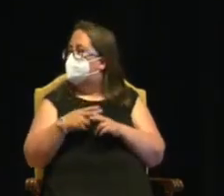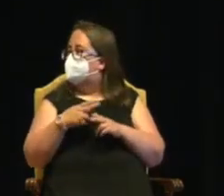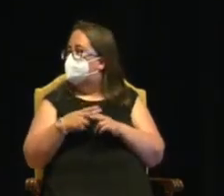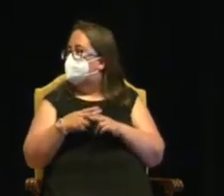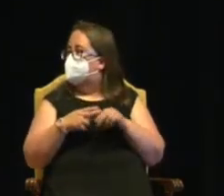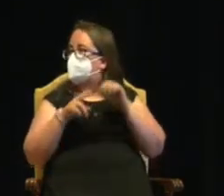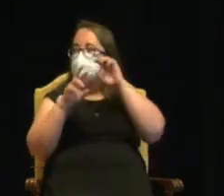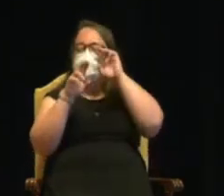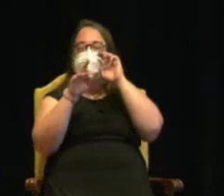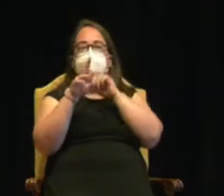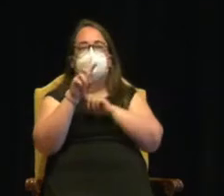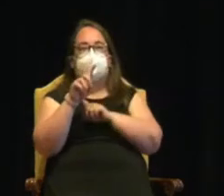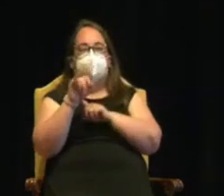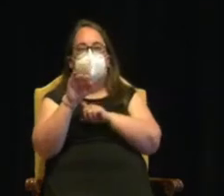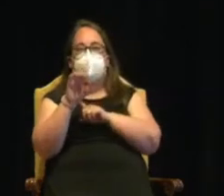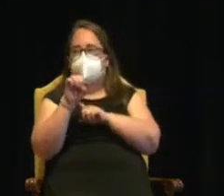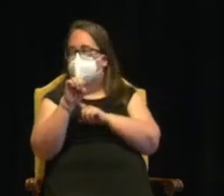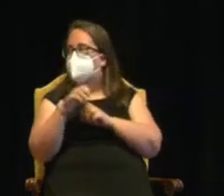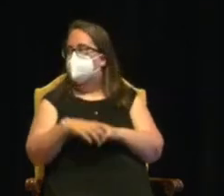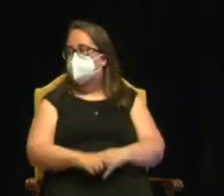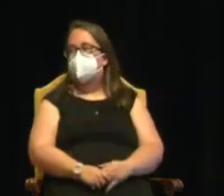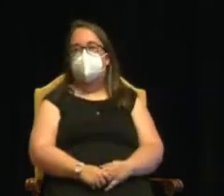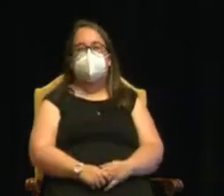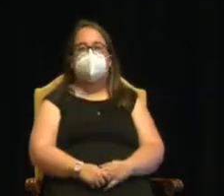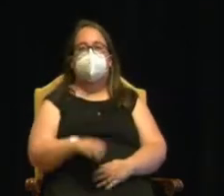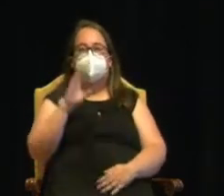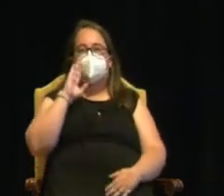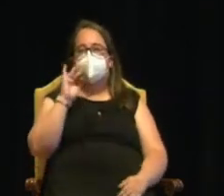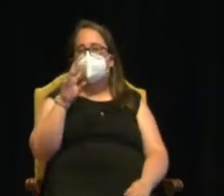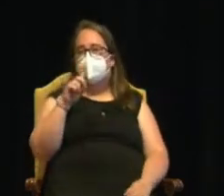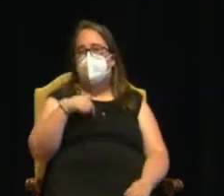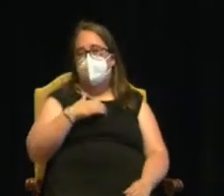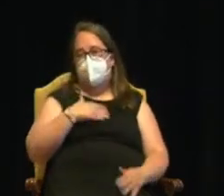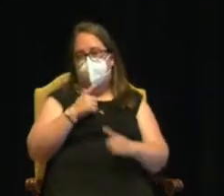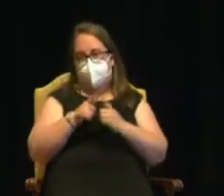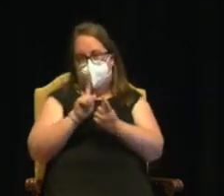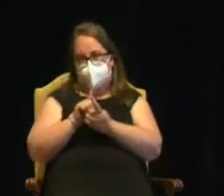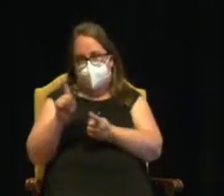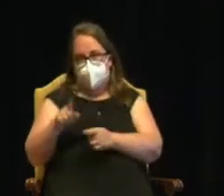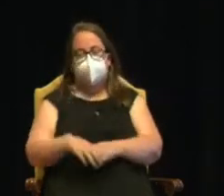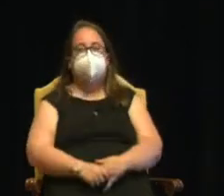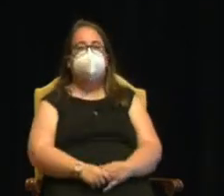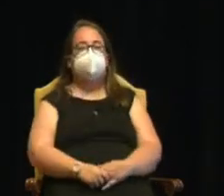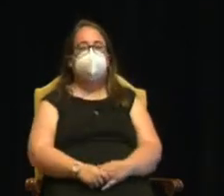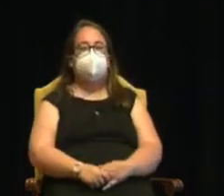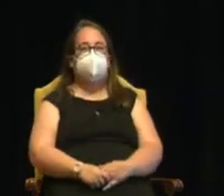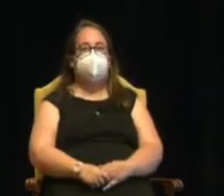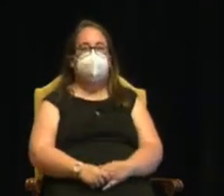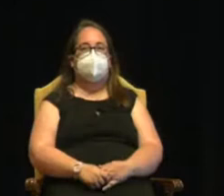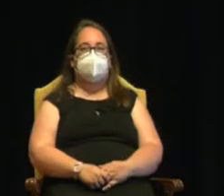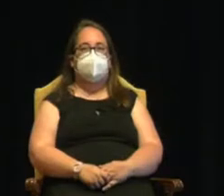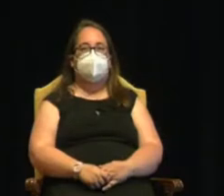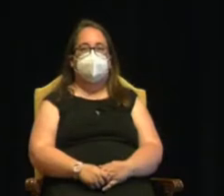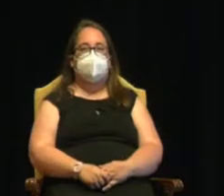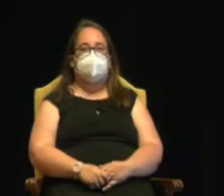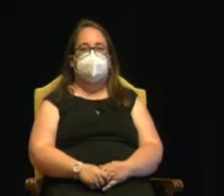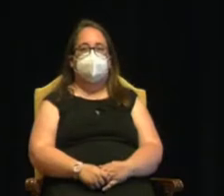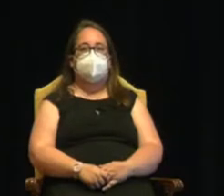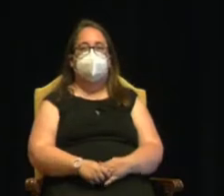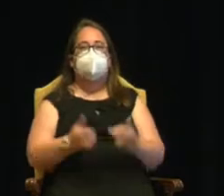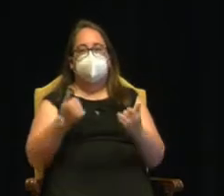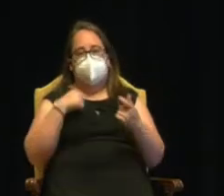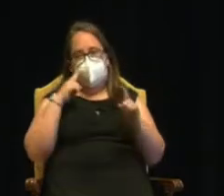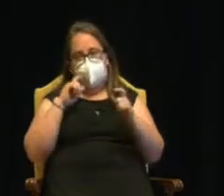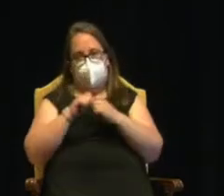Richard Price. Richard? Yes. Hi, I'm really glad to meet you. And today I agree with